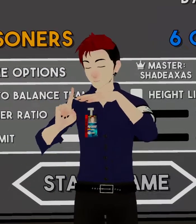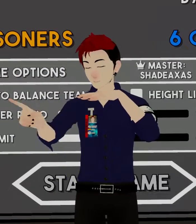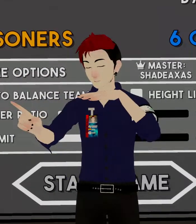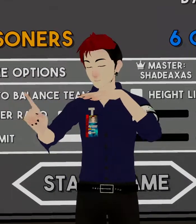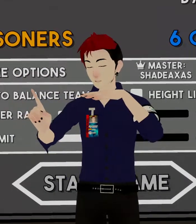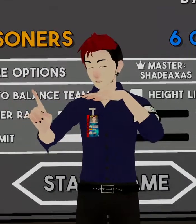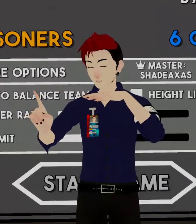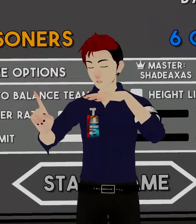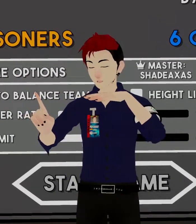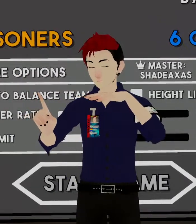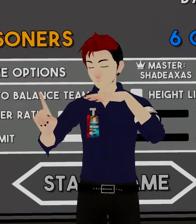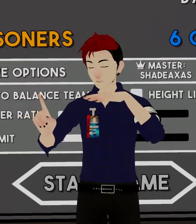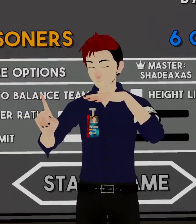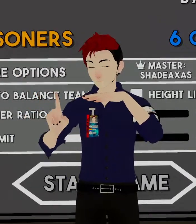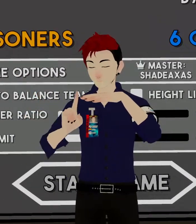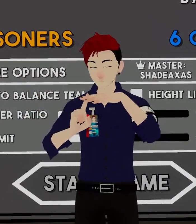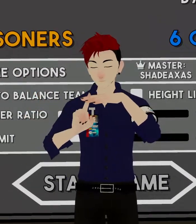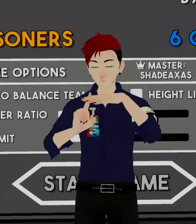they're trying to get away.